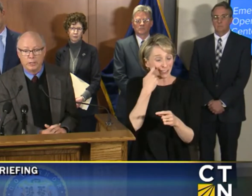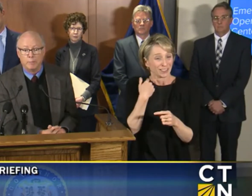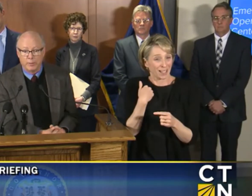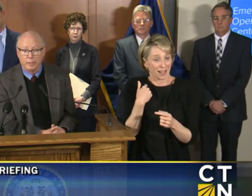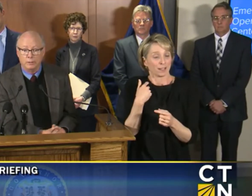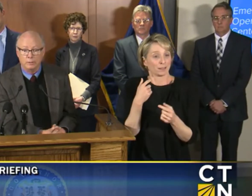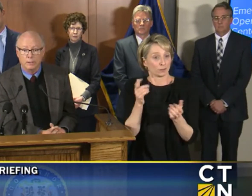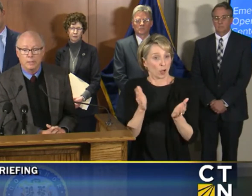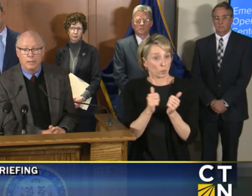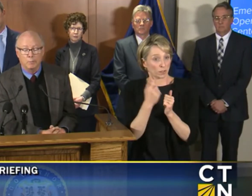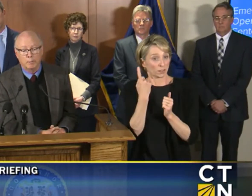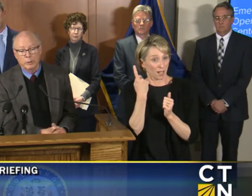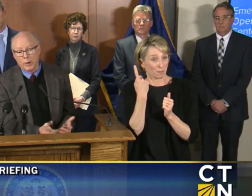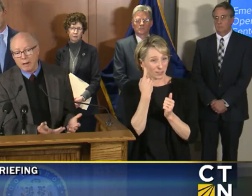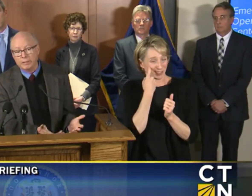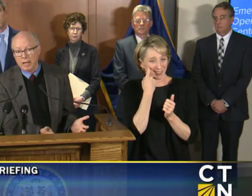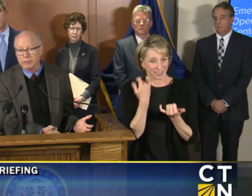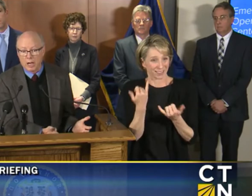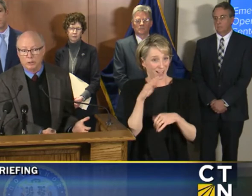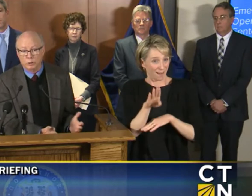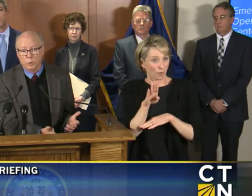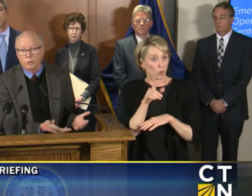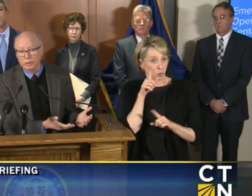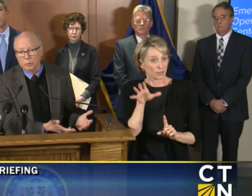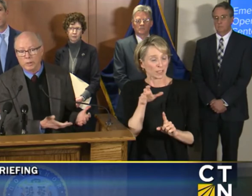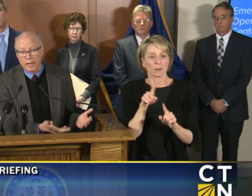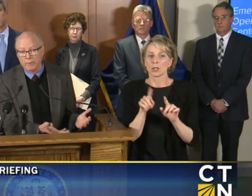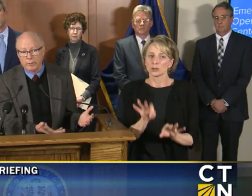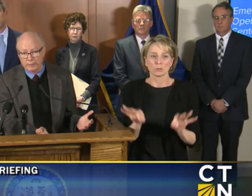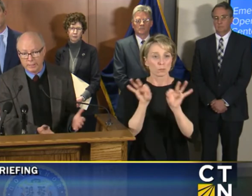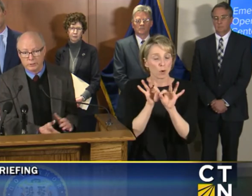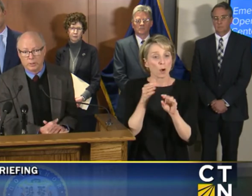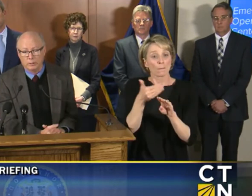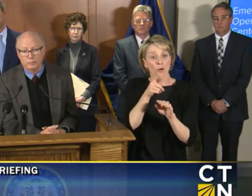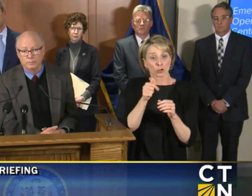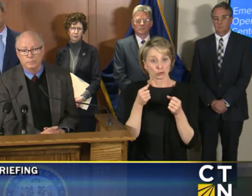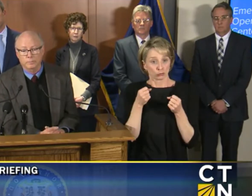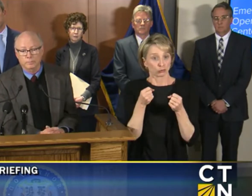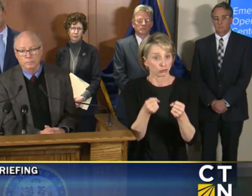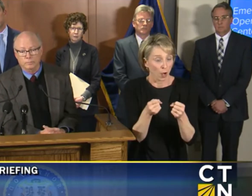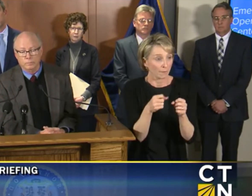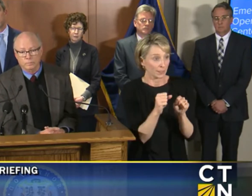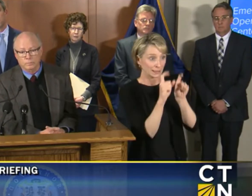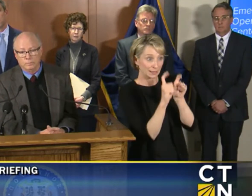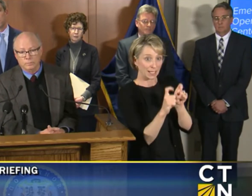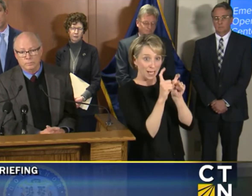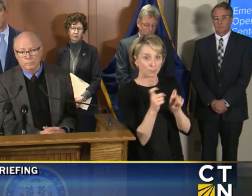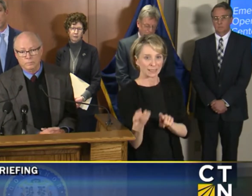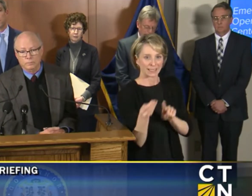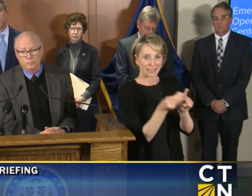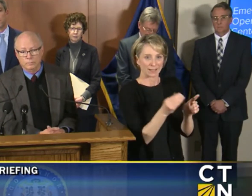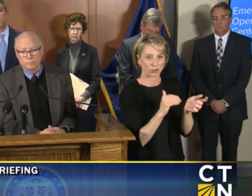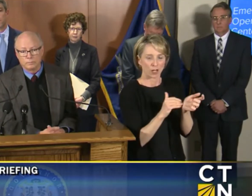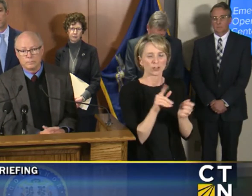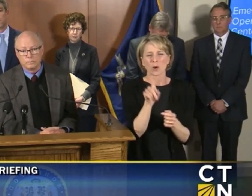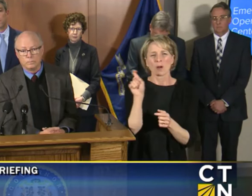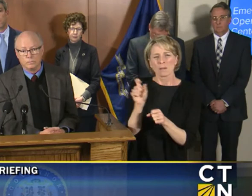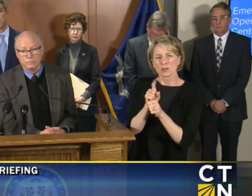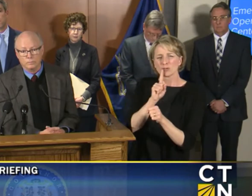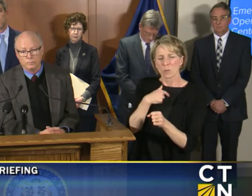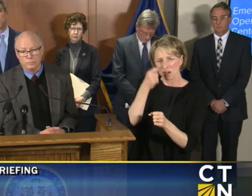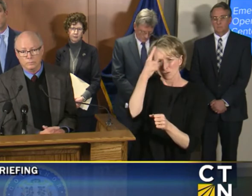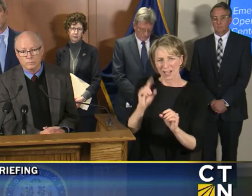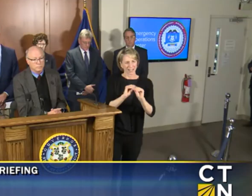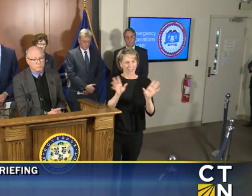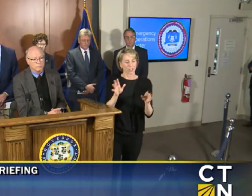very same thing. Remember, you have to have a doctor's order in order to have a test done. So correct me if I'm wrong. You would call your doctor's office. Usually